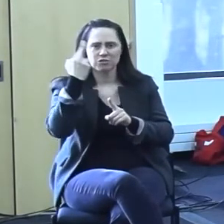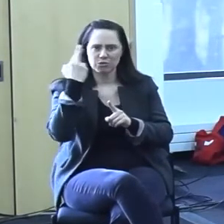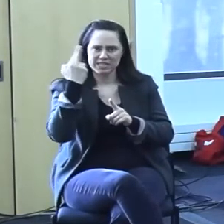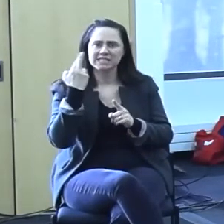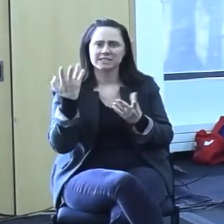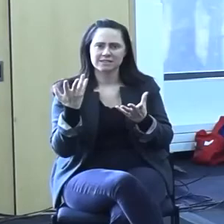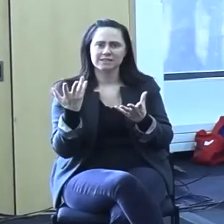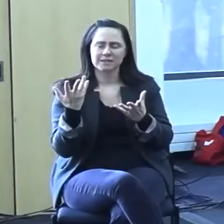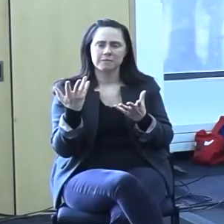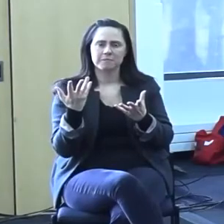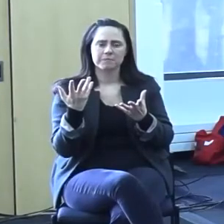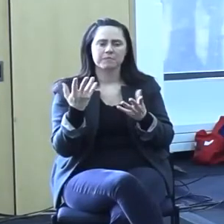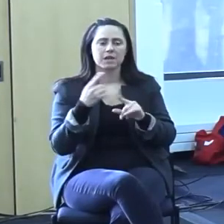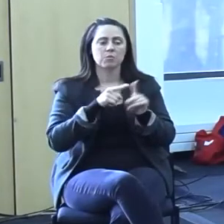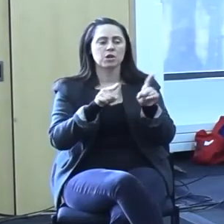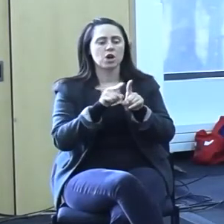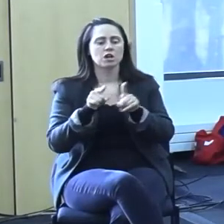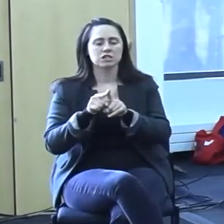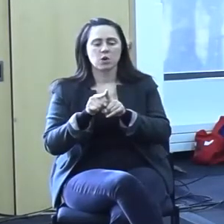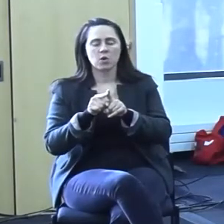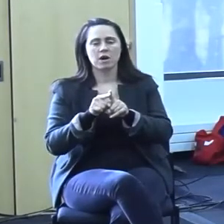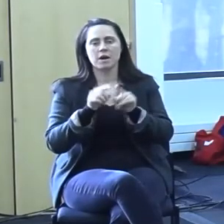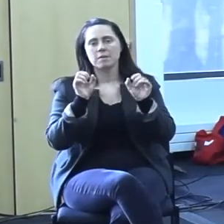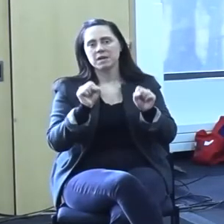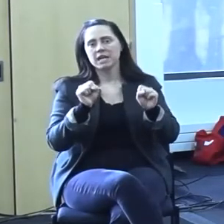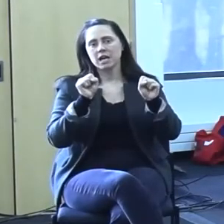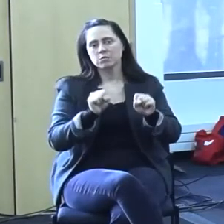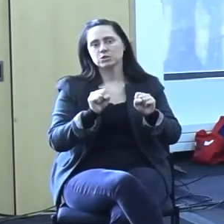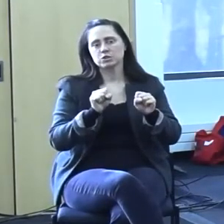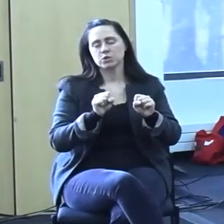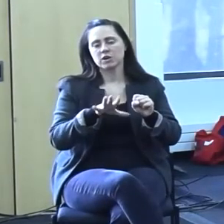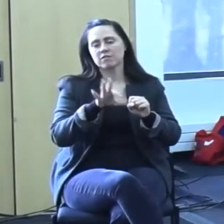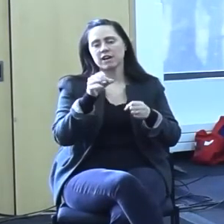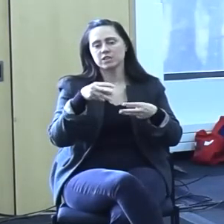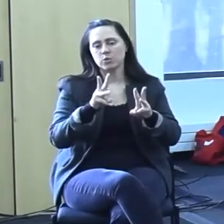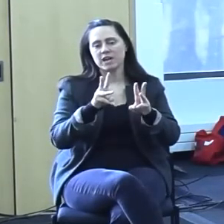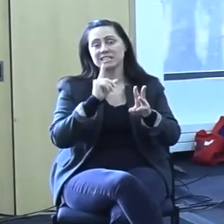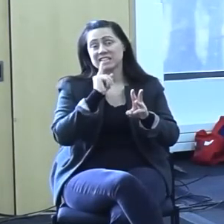everything, but also being able to find a way